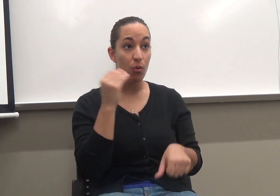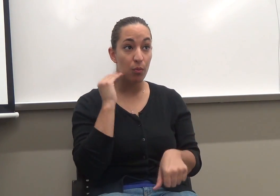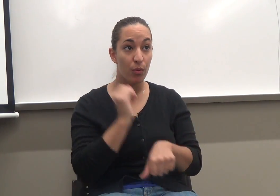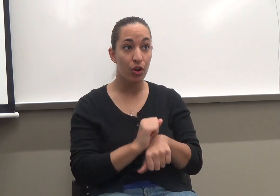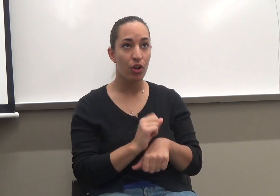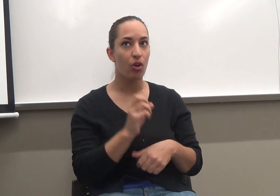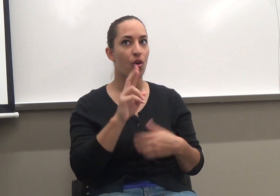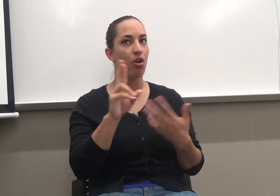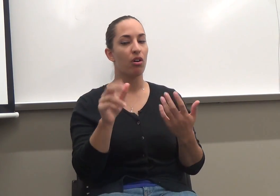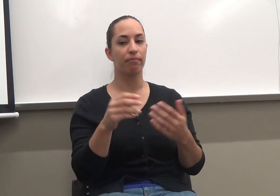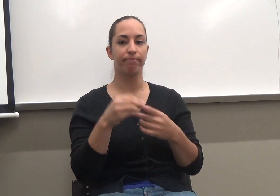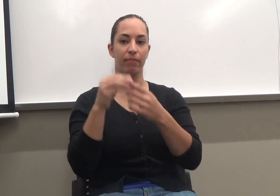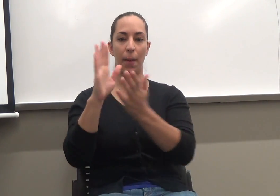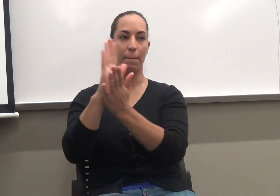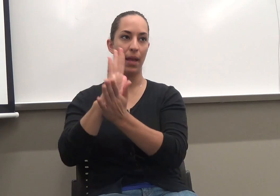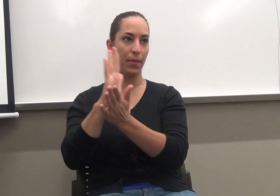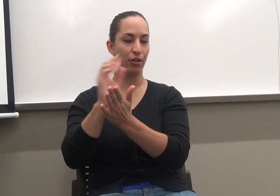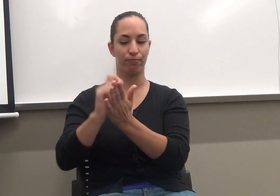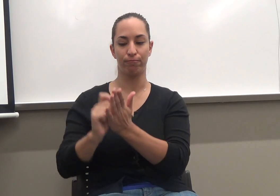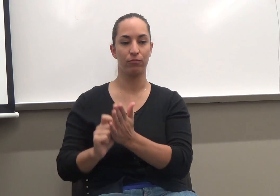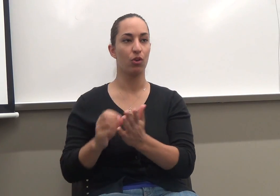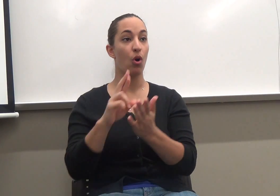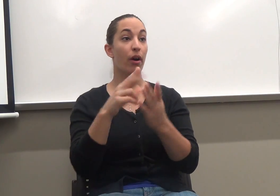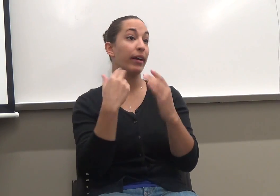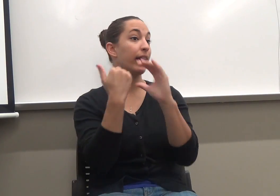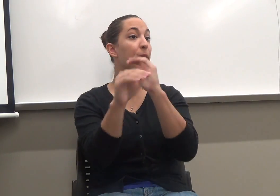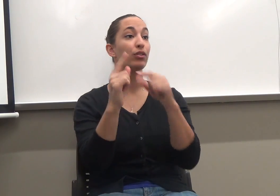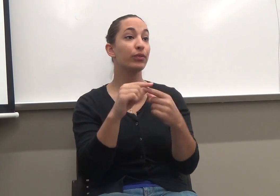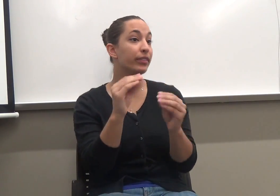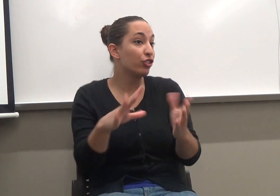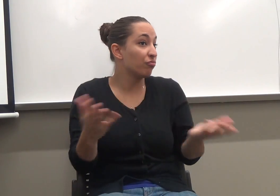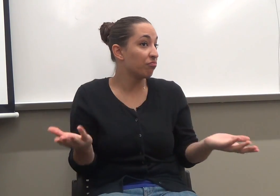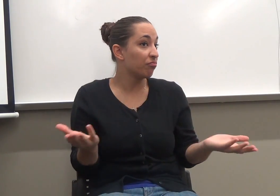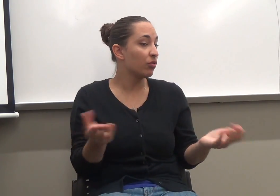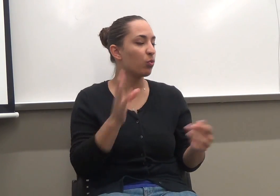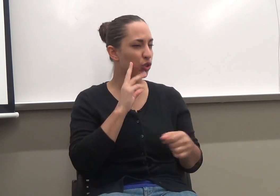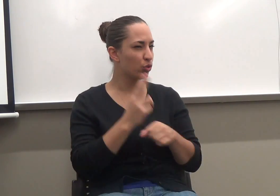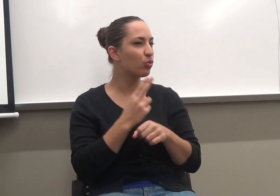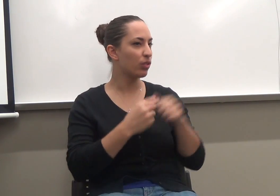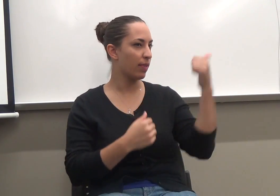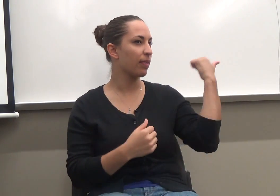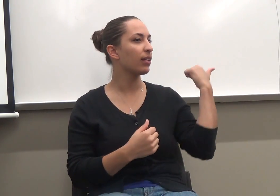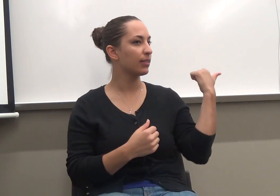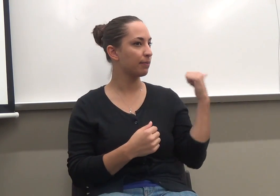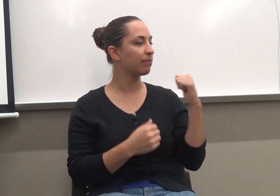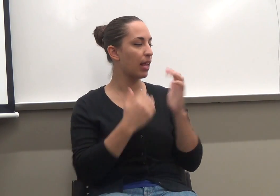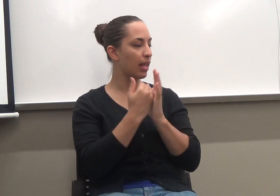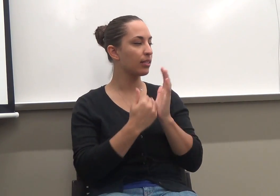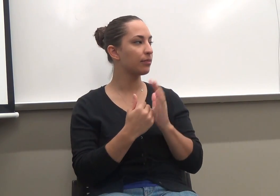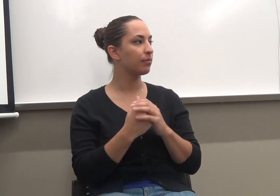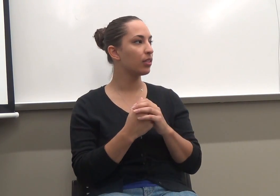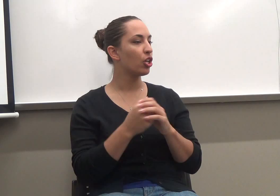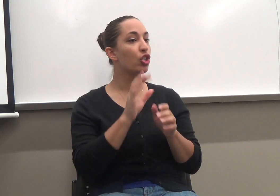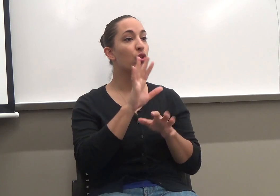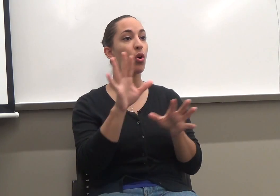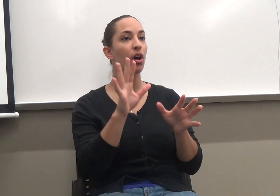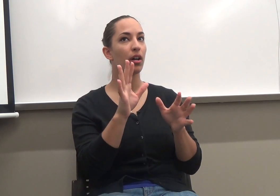paper or an email to the teacher, okay? Your text, the abbreviations